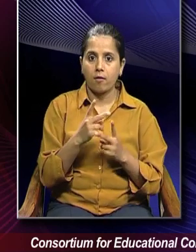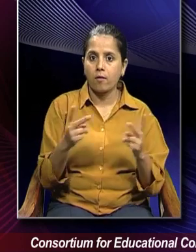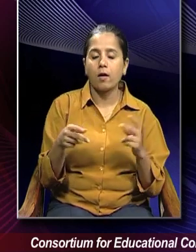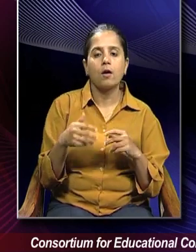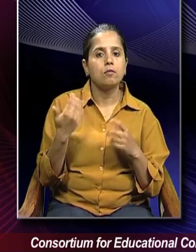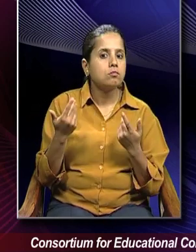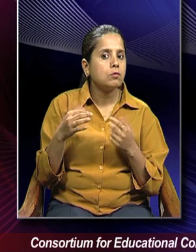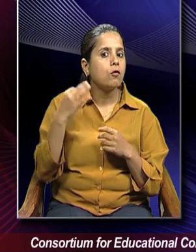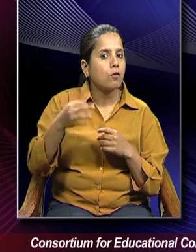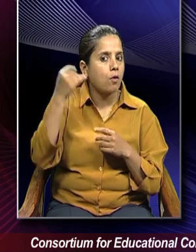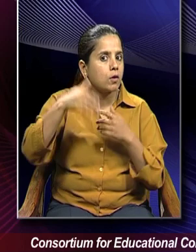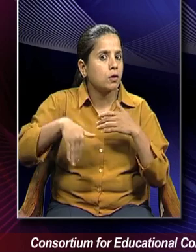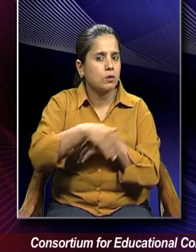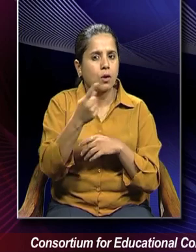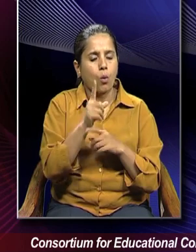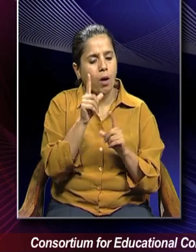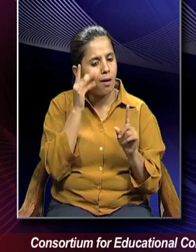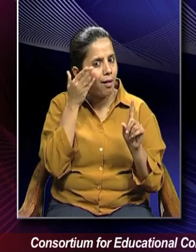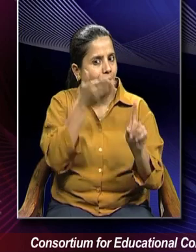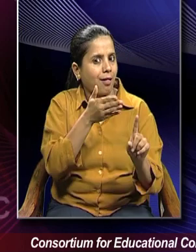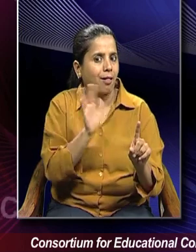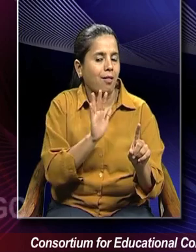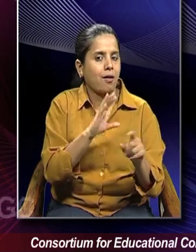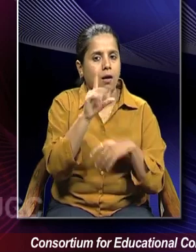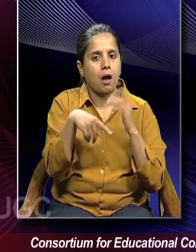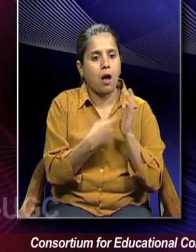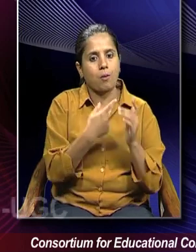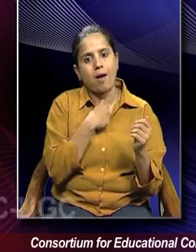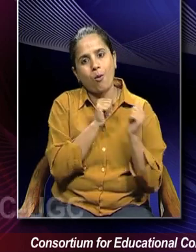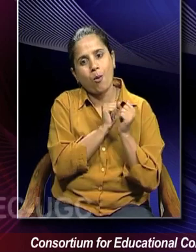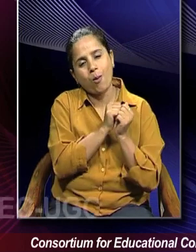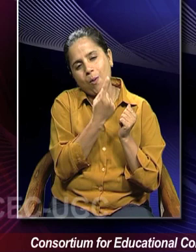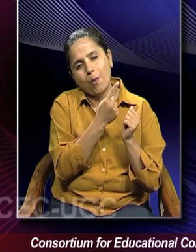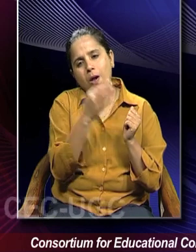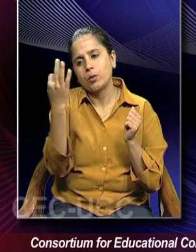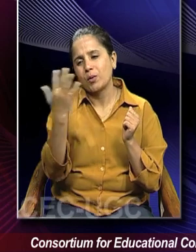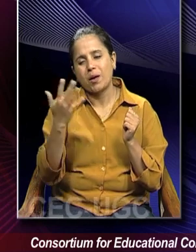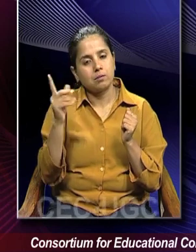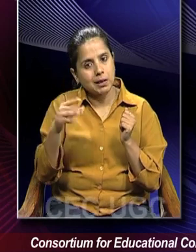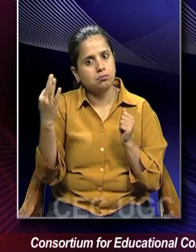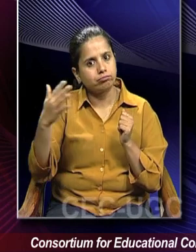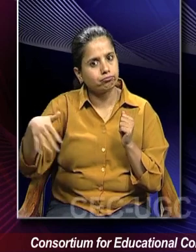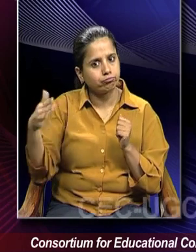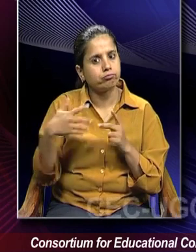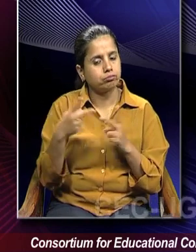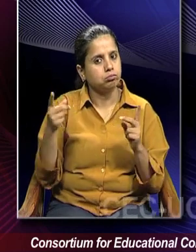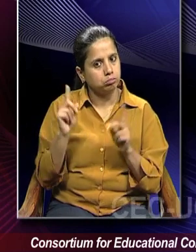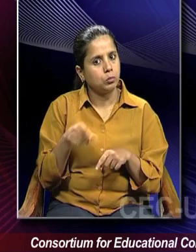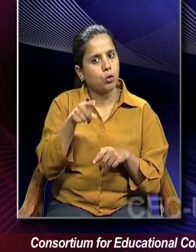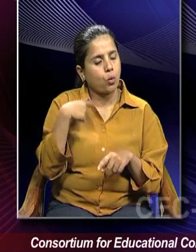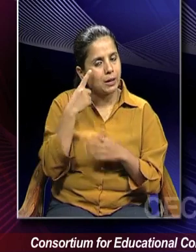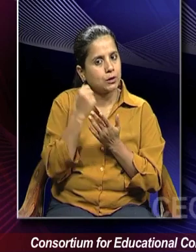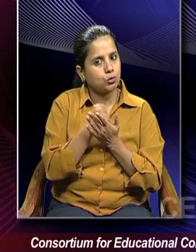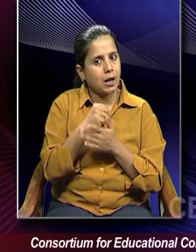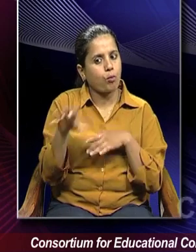forward engineering that you should not stick to the customers who are still with you, who are with you as of now. You should always try